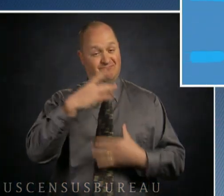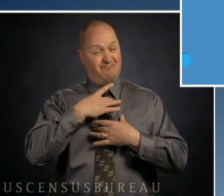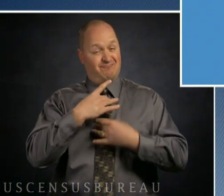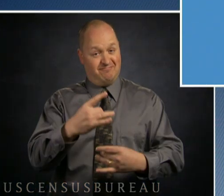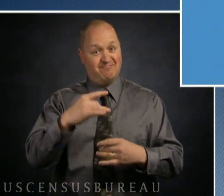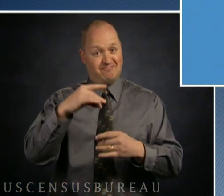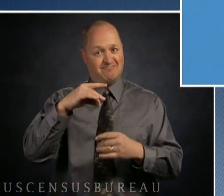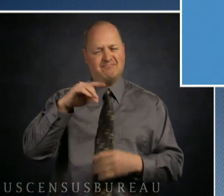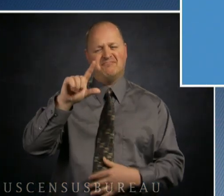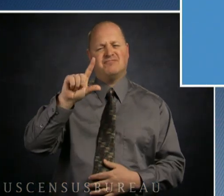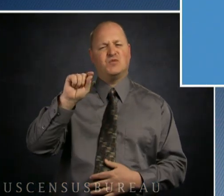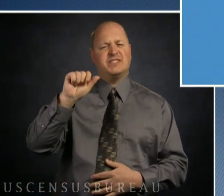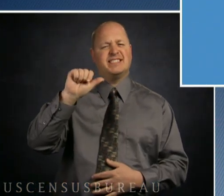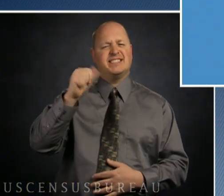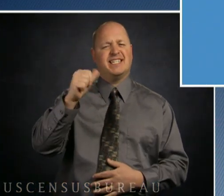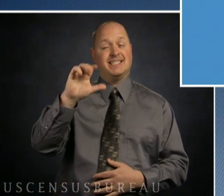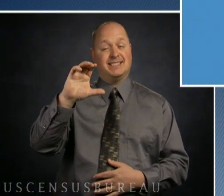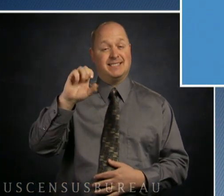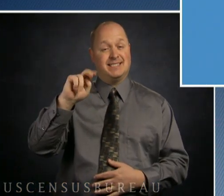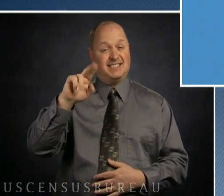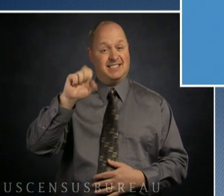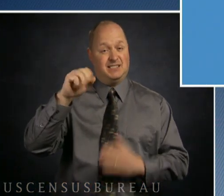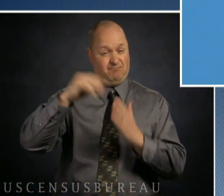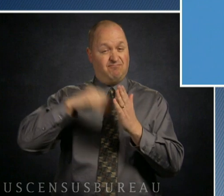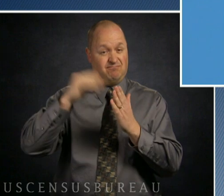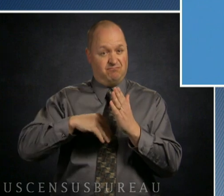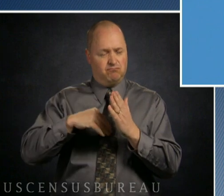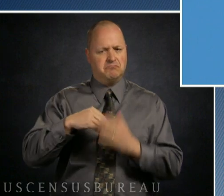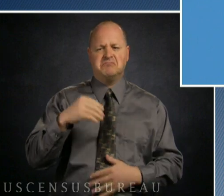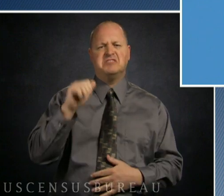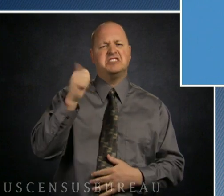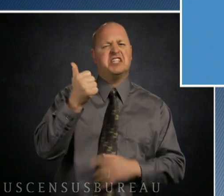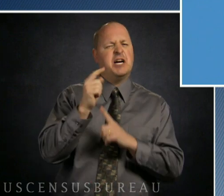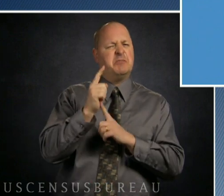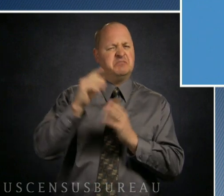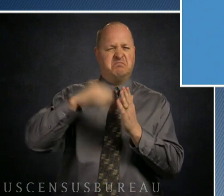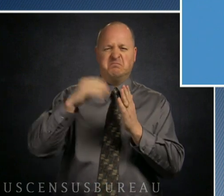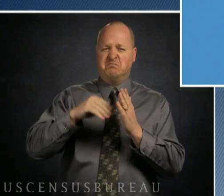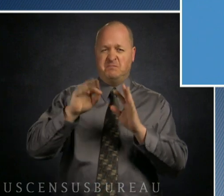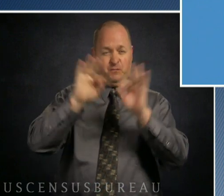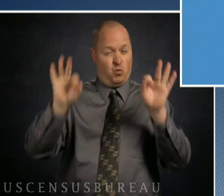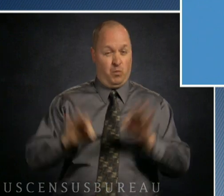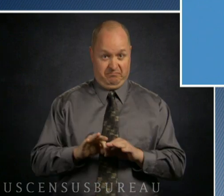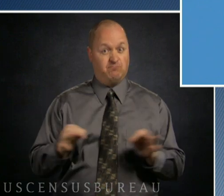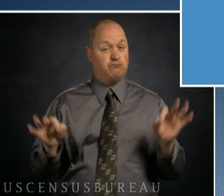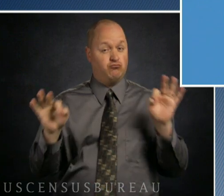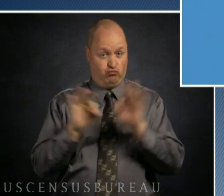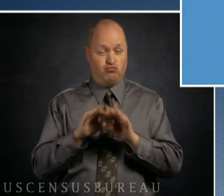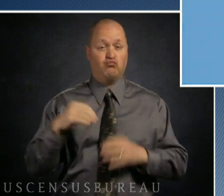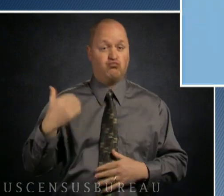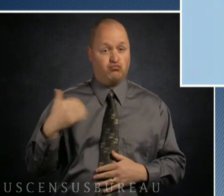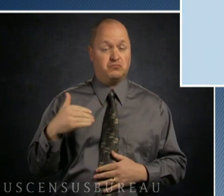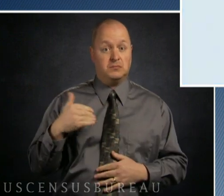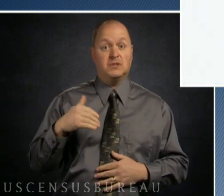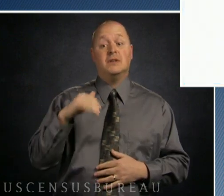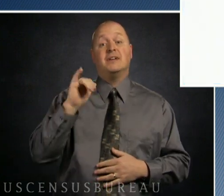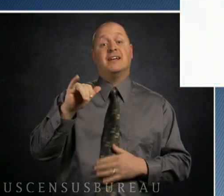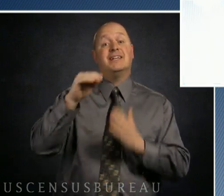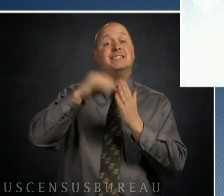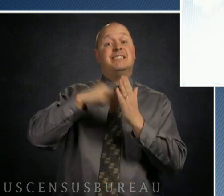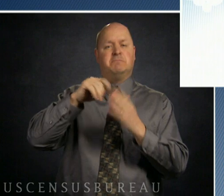Thank you for your interest in the 2010 census. Taking 10 minutes to complete the form is important.